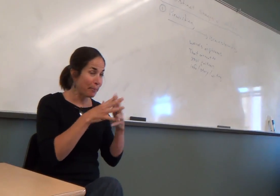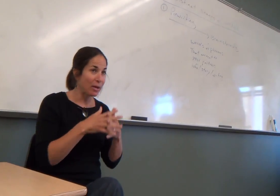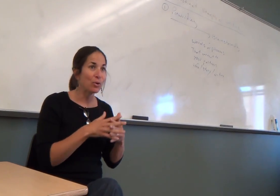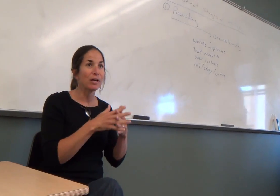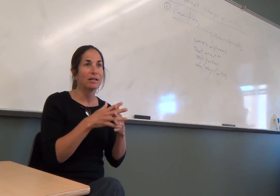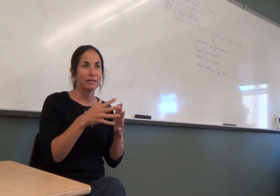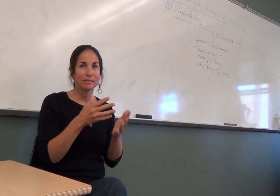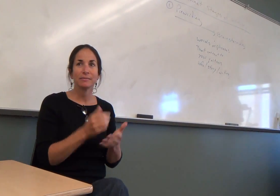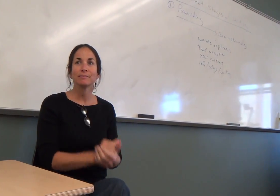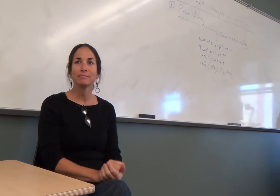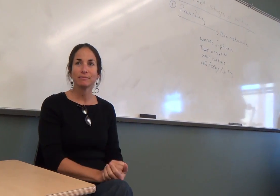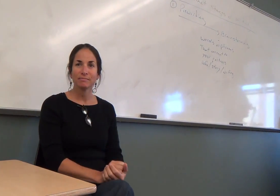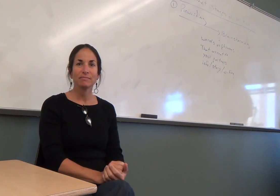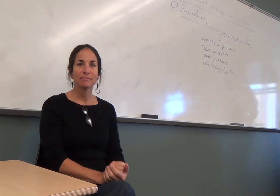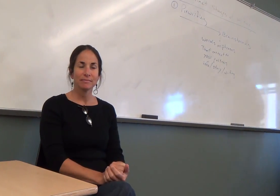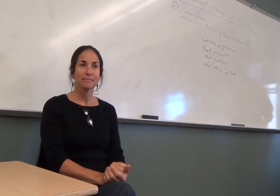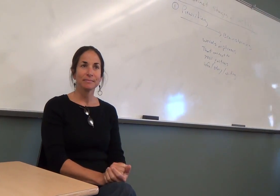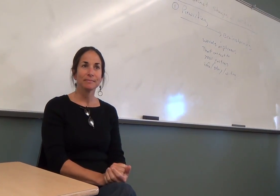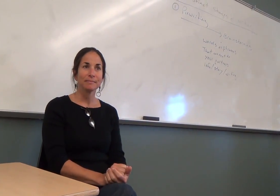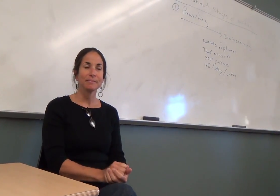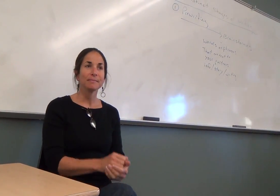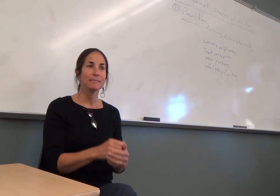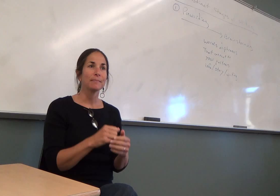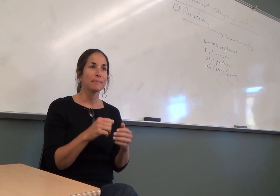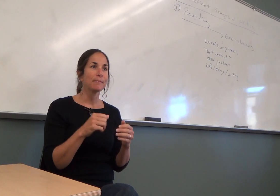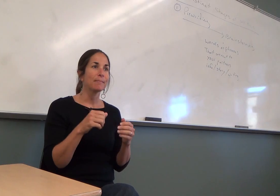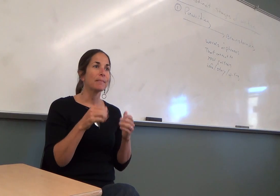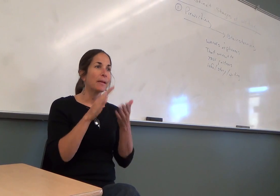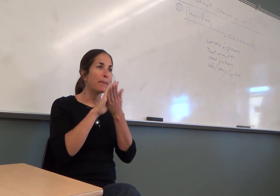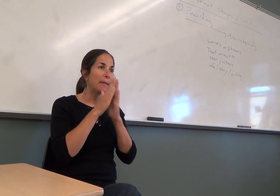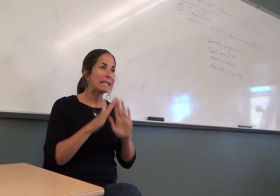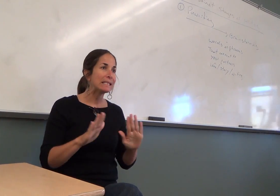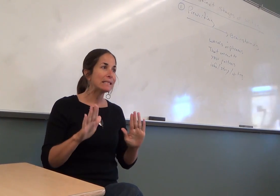Freedom. How about peace? Let's do it quietly, okay?